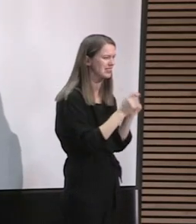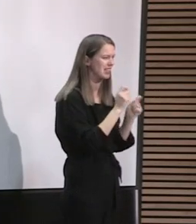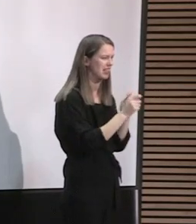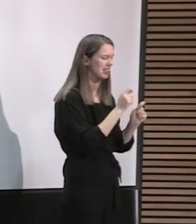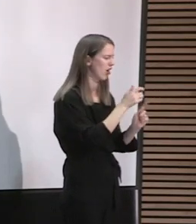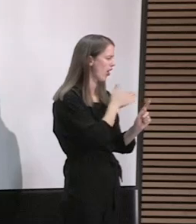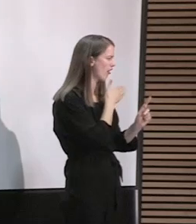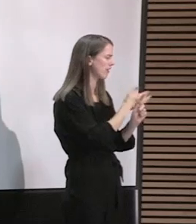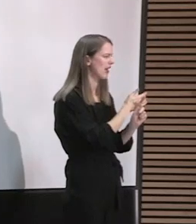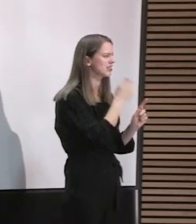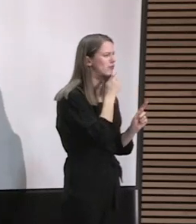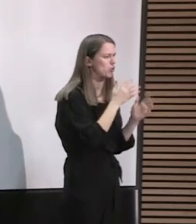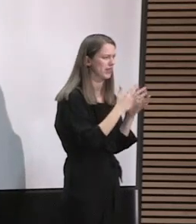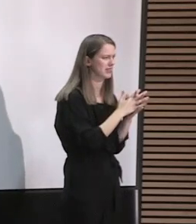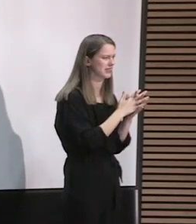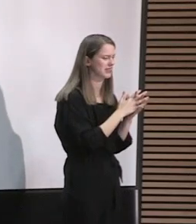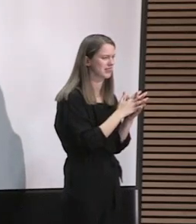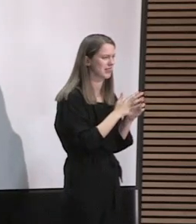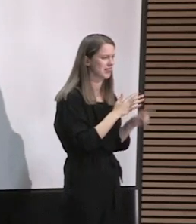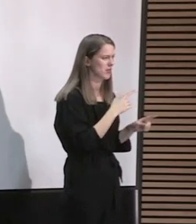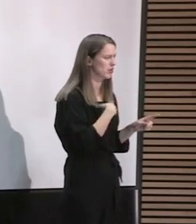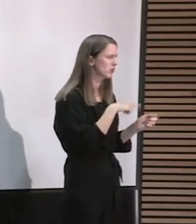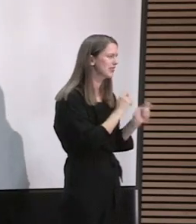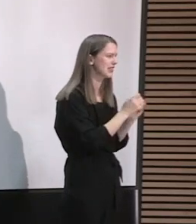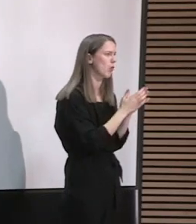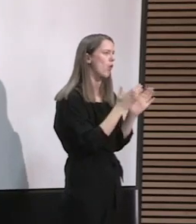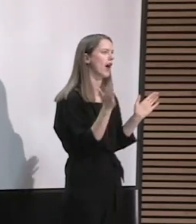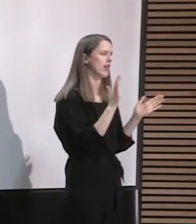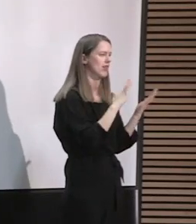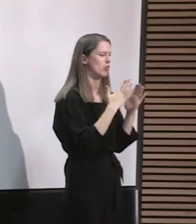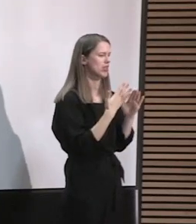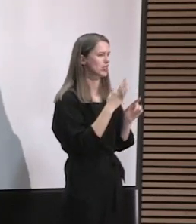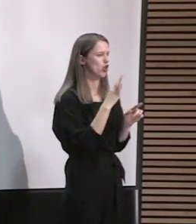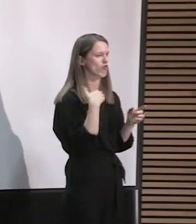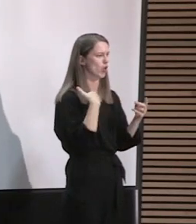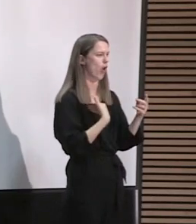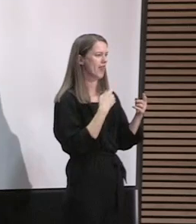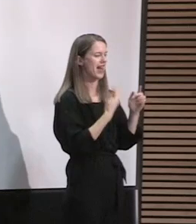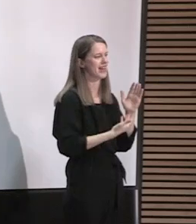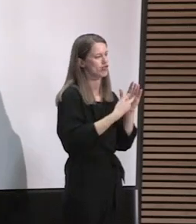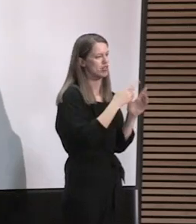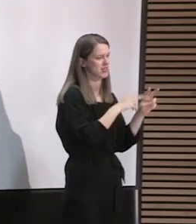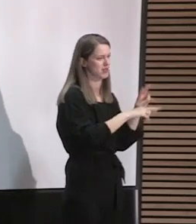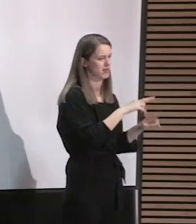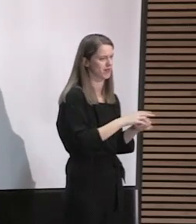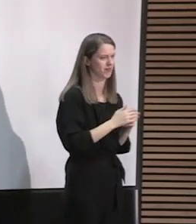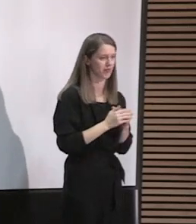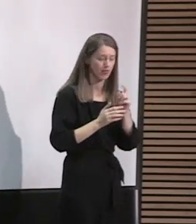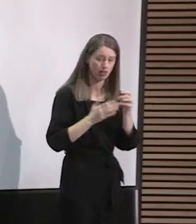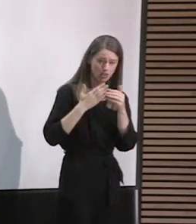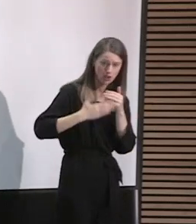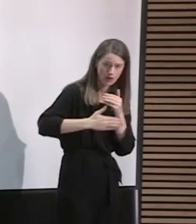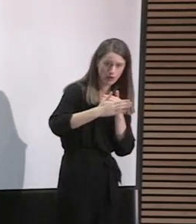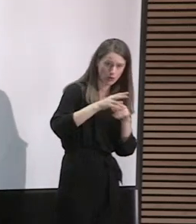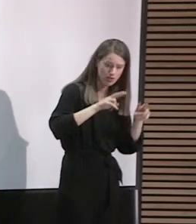over the last couple of weeks, because we've been testing widely in the community, has not required that additional assessment. So going forward with